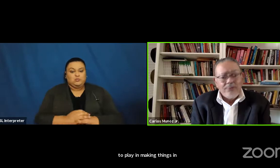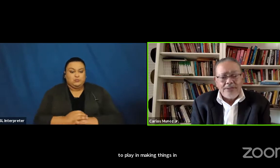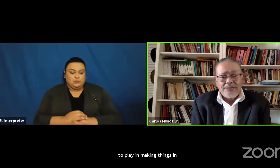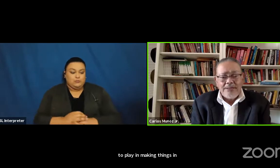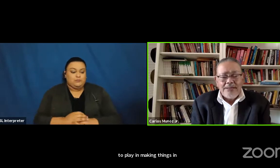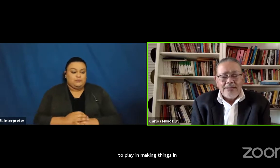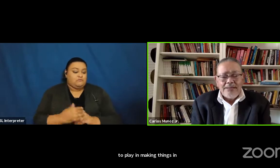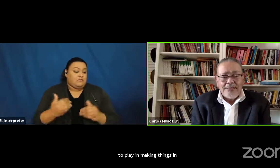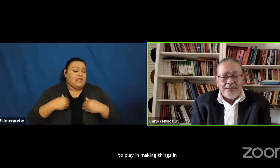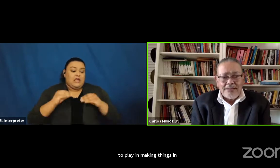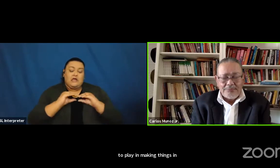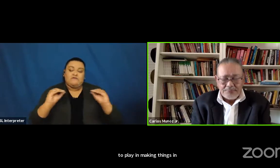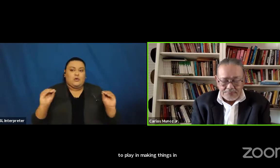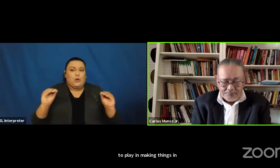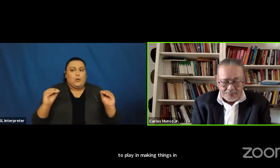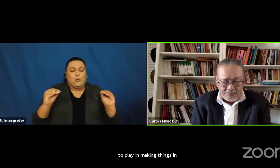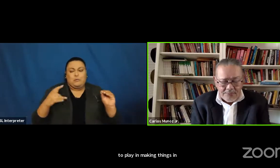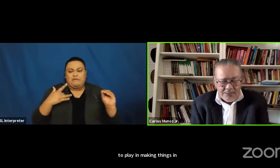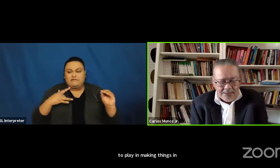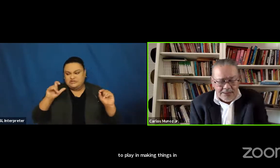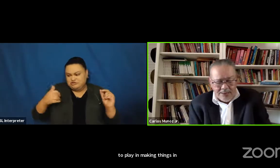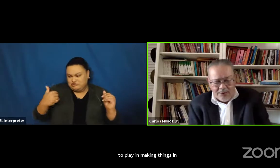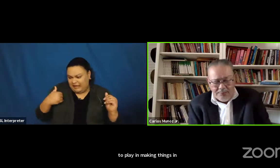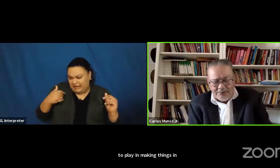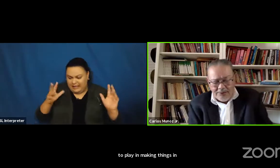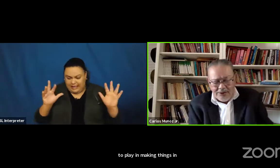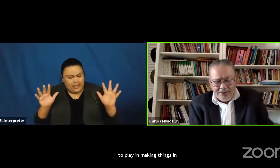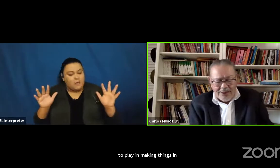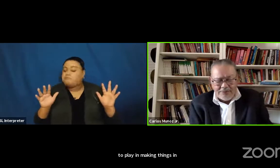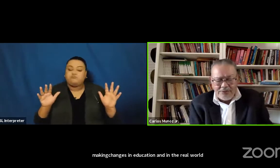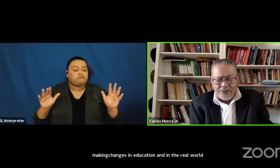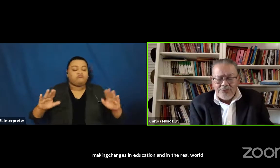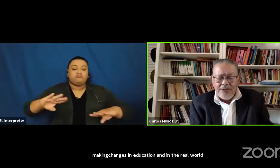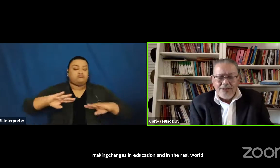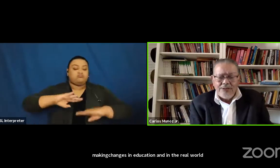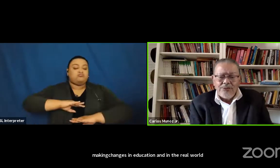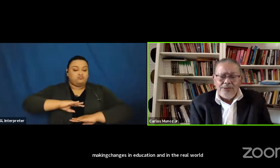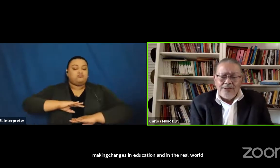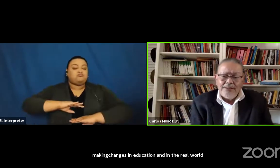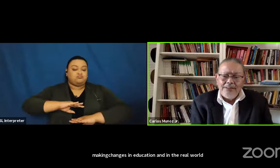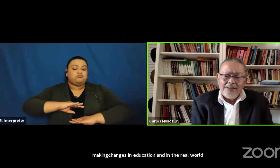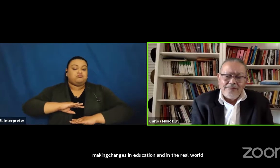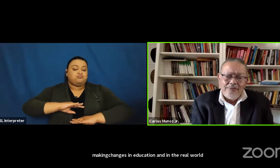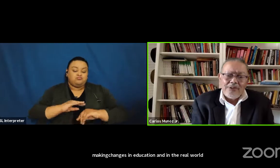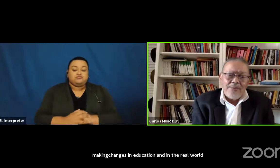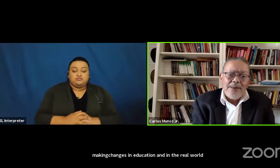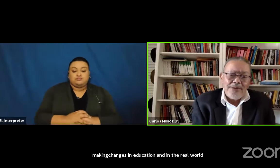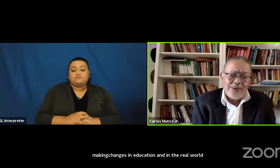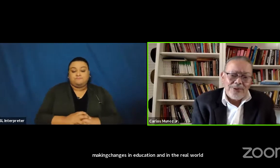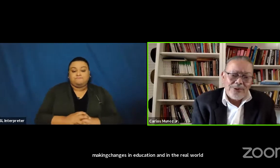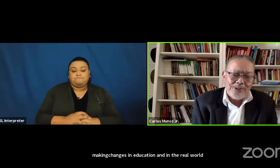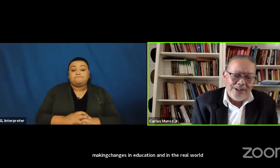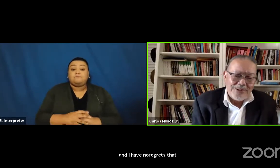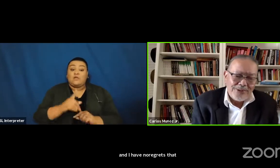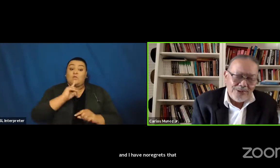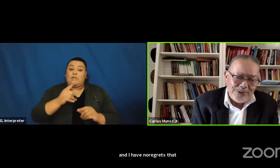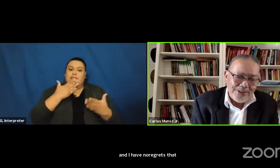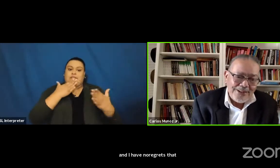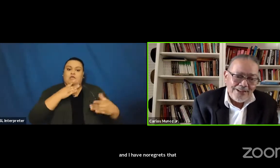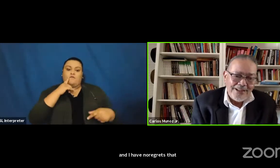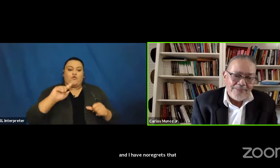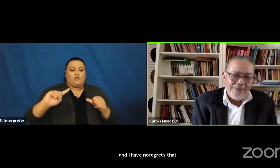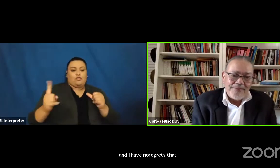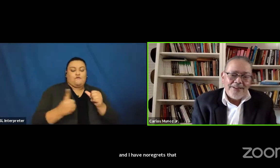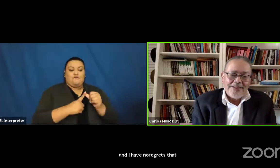no regrets. That I want to be very thankful to the First Amendment to the U.S.